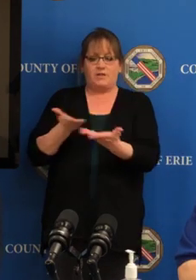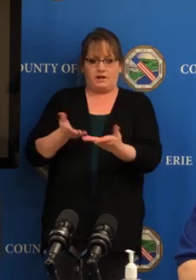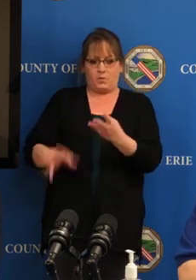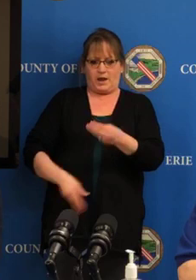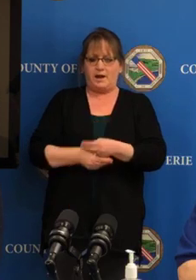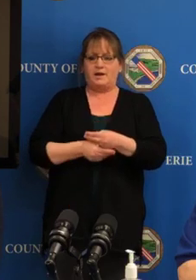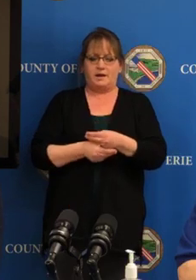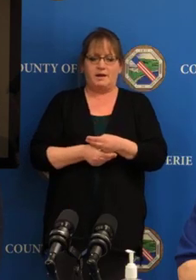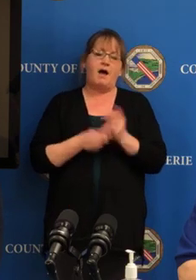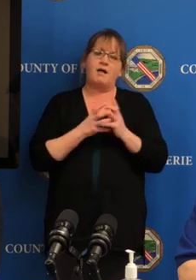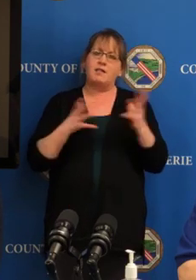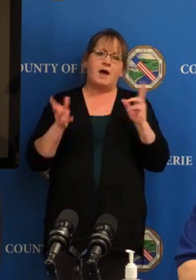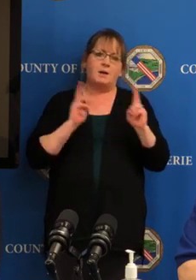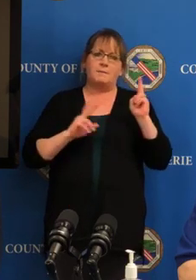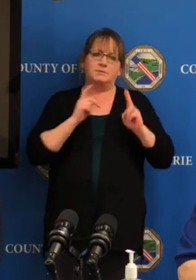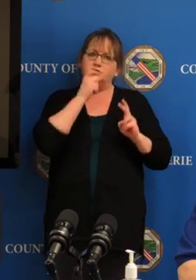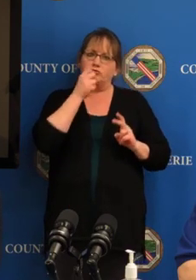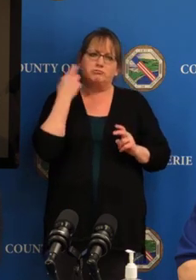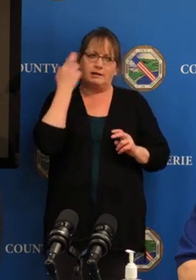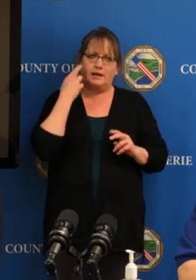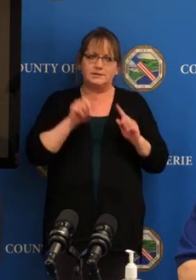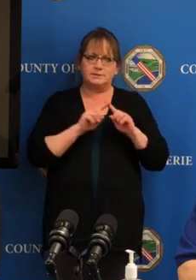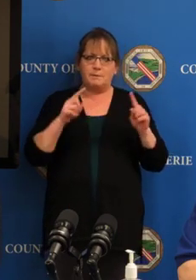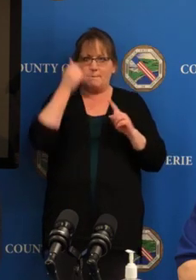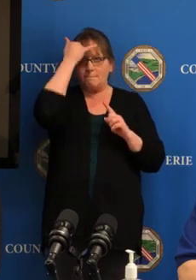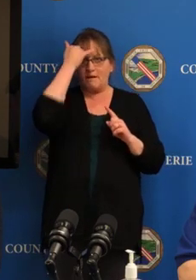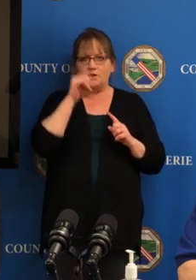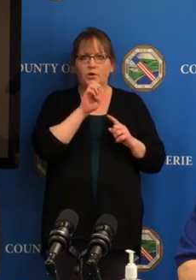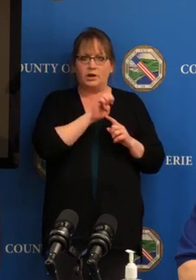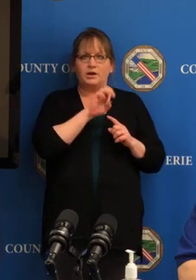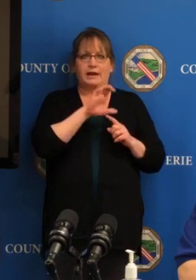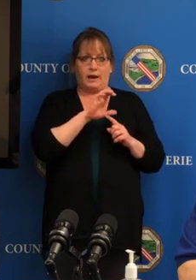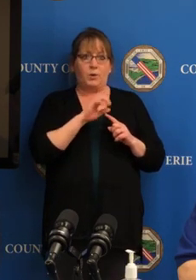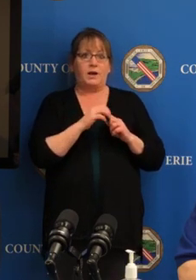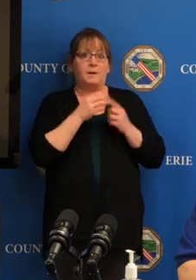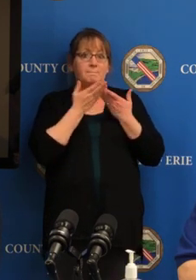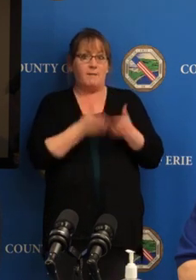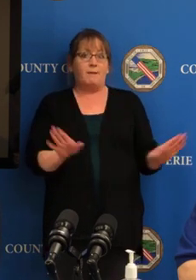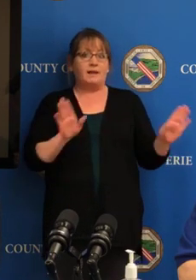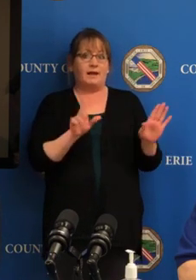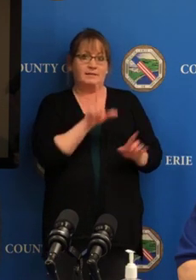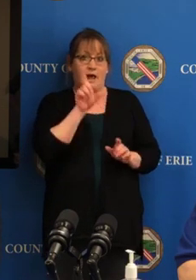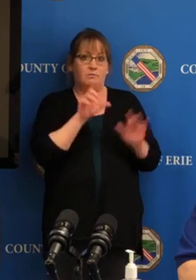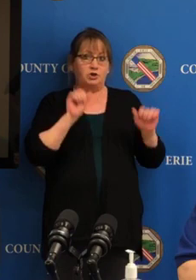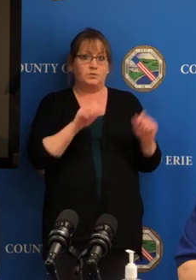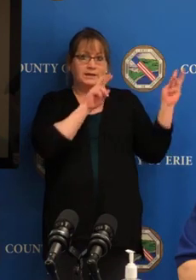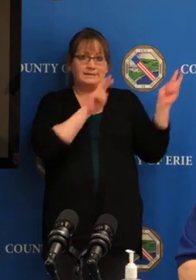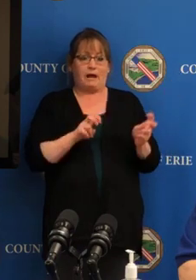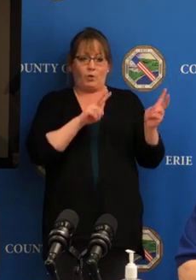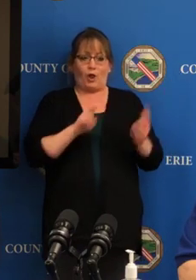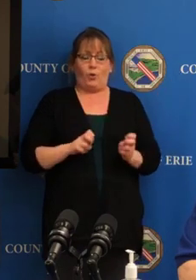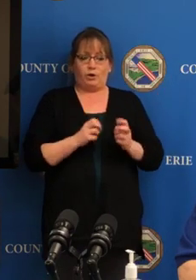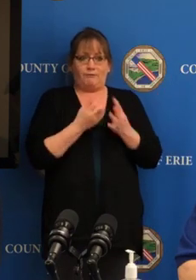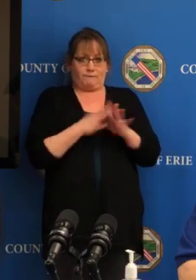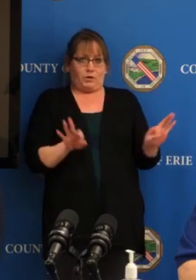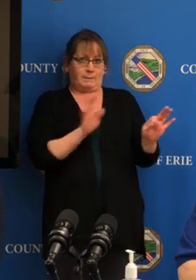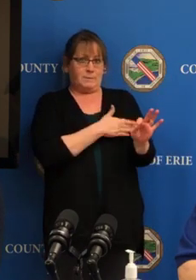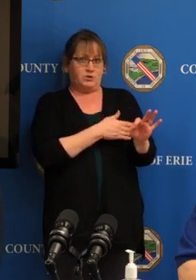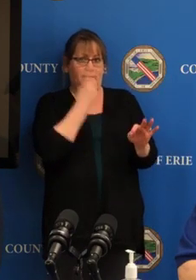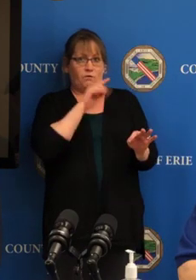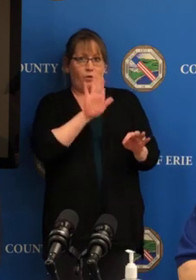a lot of people don't realize this, but our Buffalo and Erie County Public Library system, you can download free music for your own